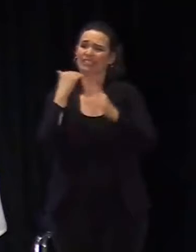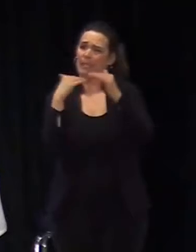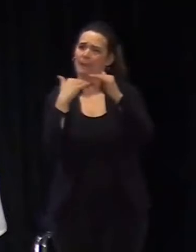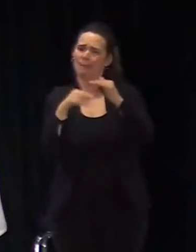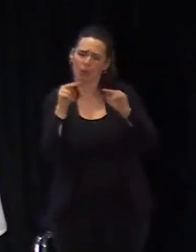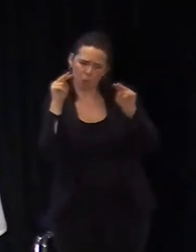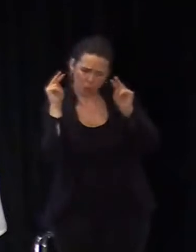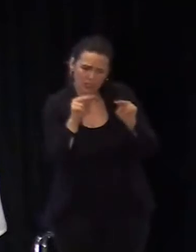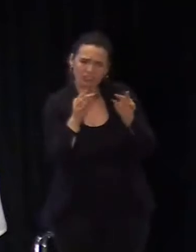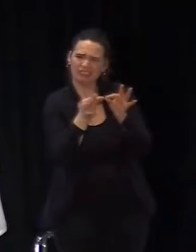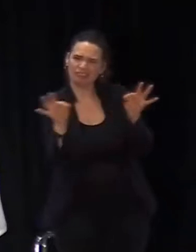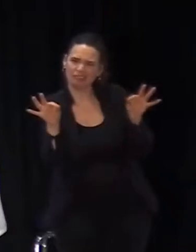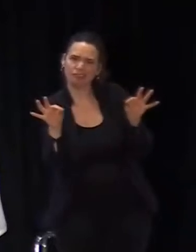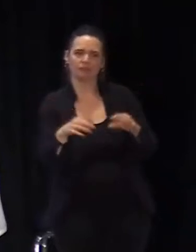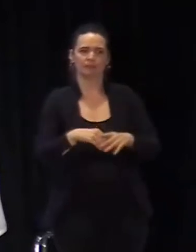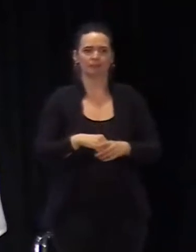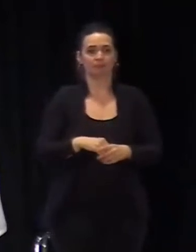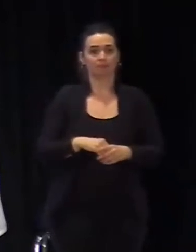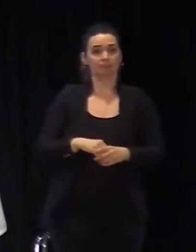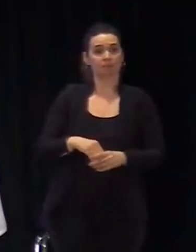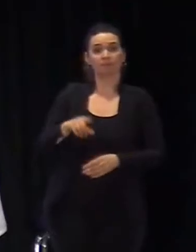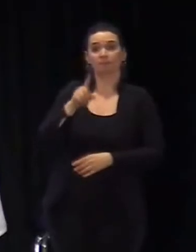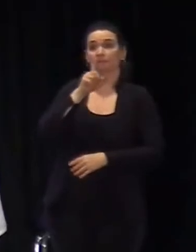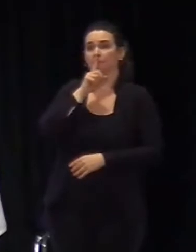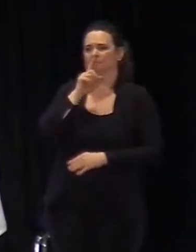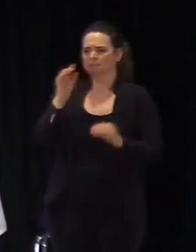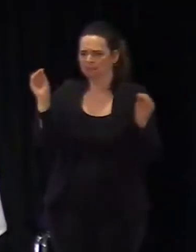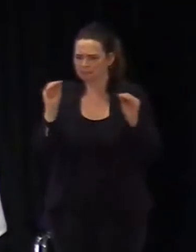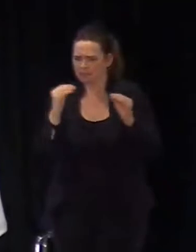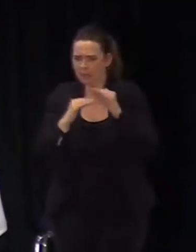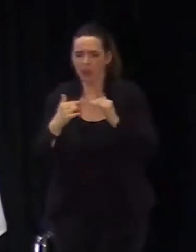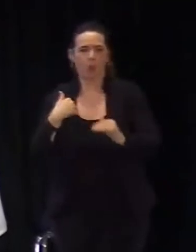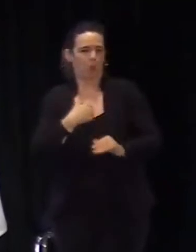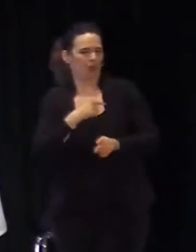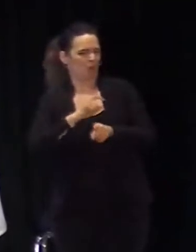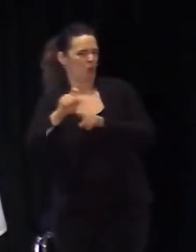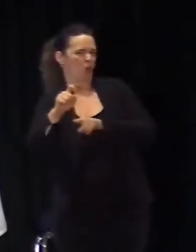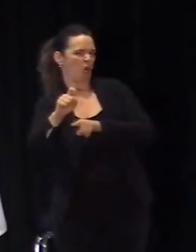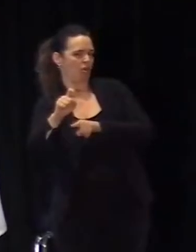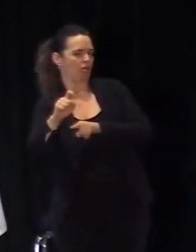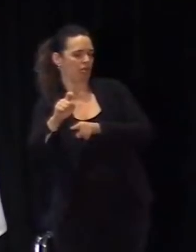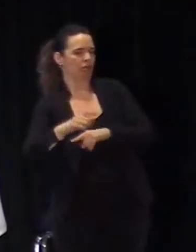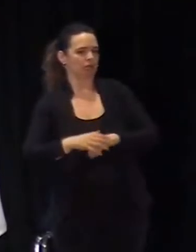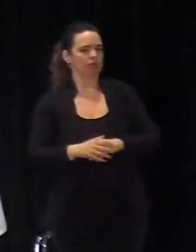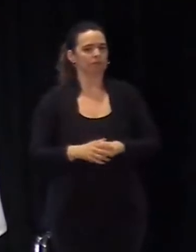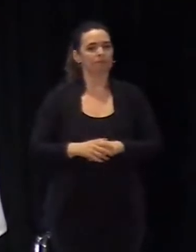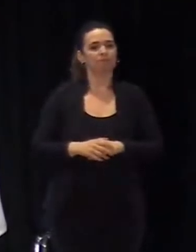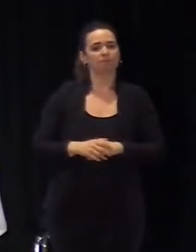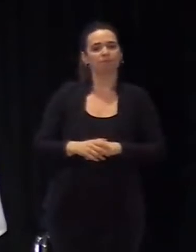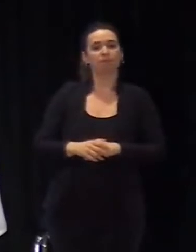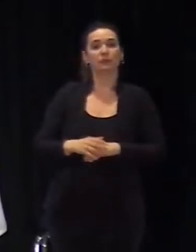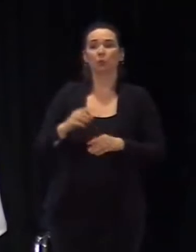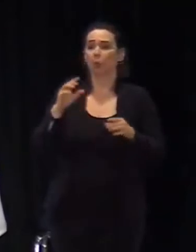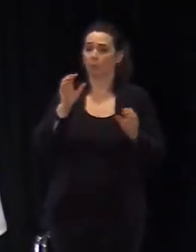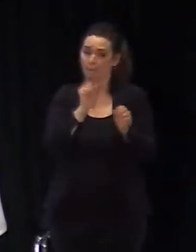reach out to you and call you. So that was our first pop-up clinic that the health department did in concert with Pastor